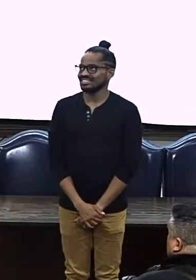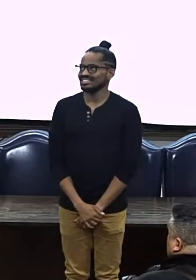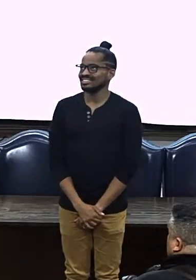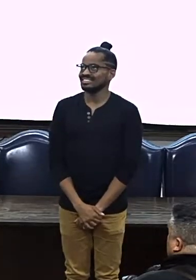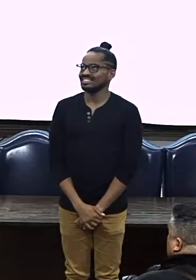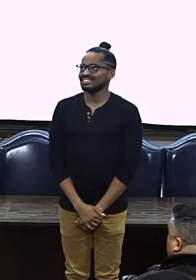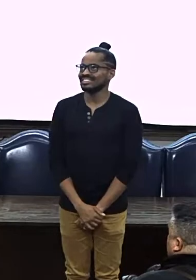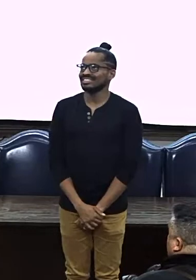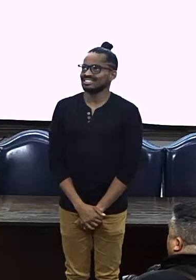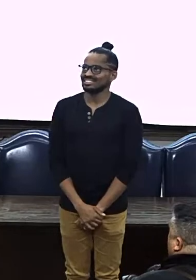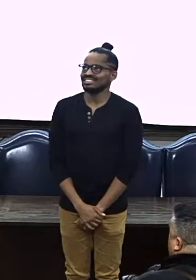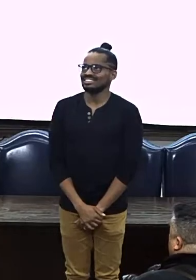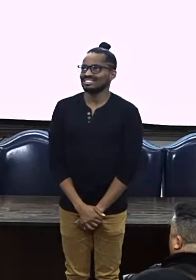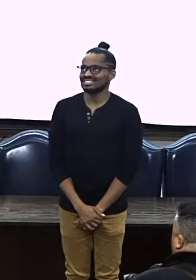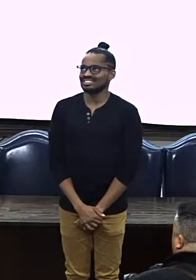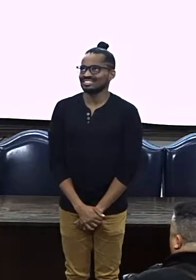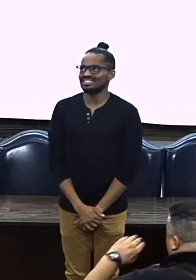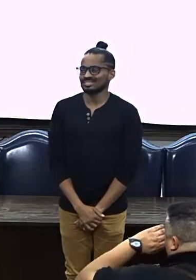deixa eu lembrar,